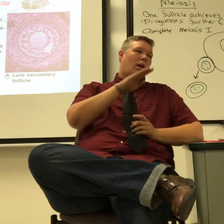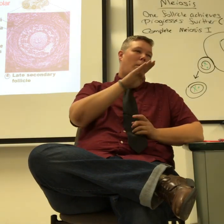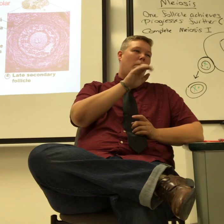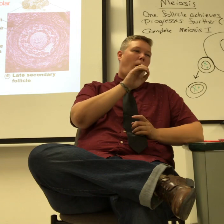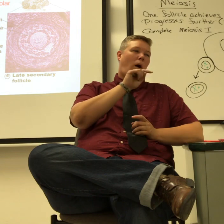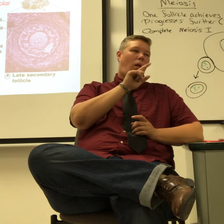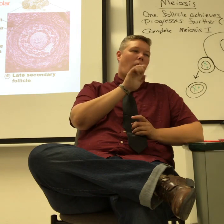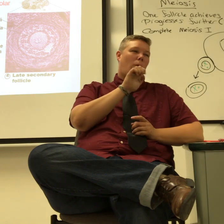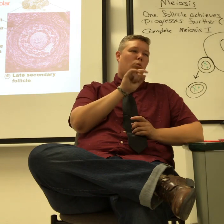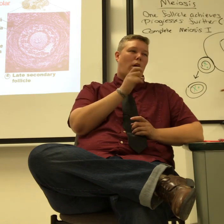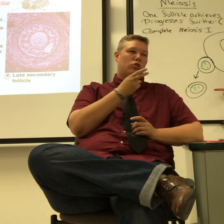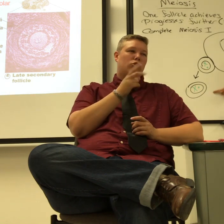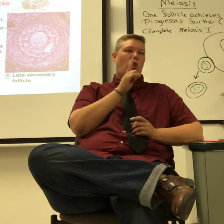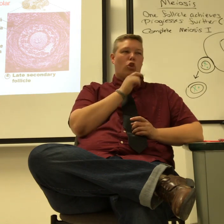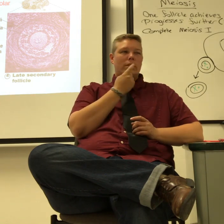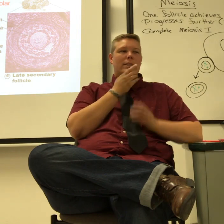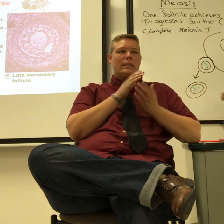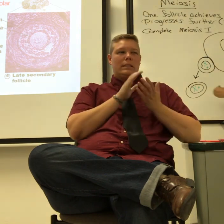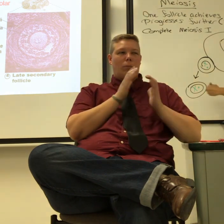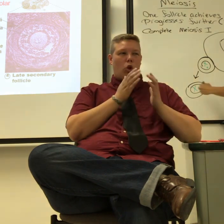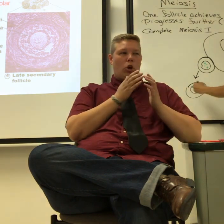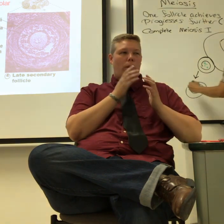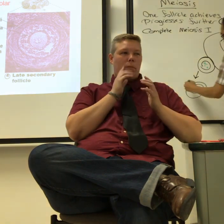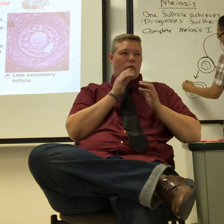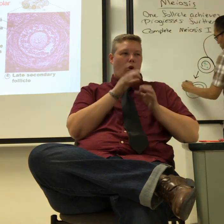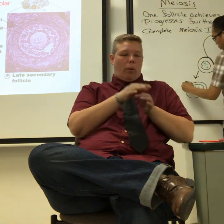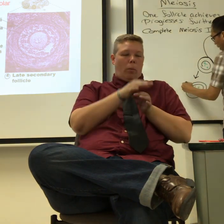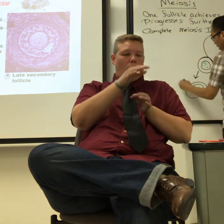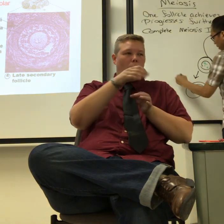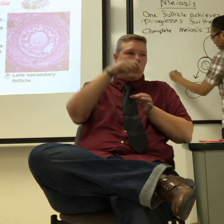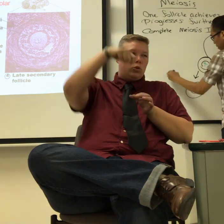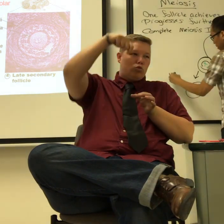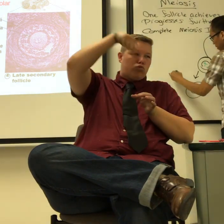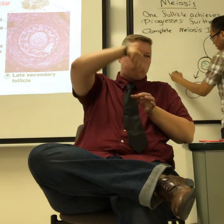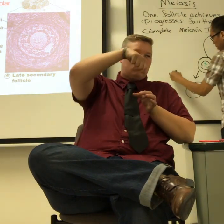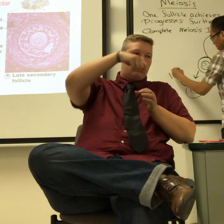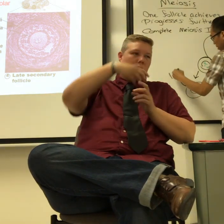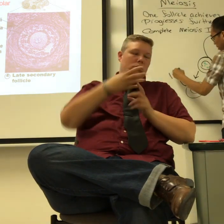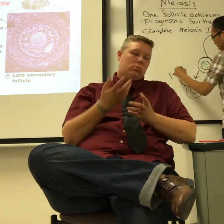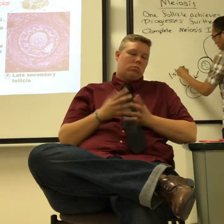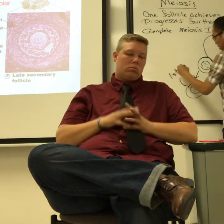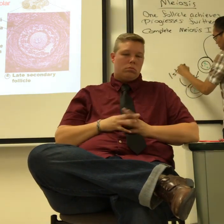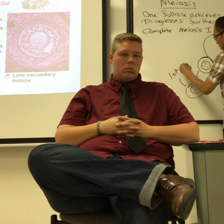And we call this, with the green chromosomes, the first polar body.